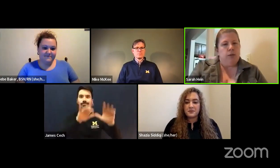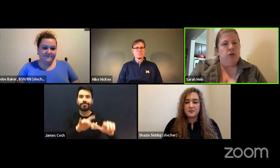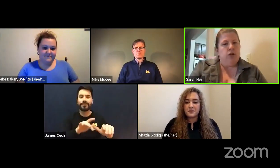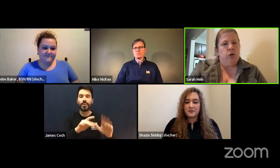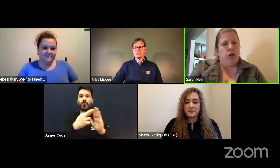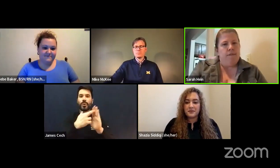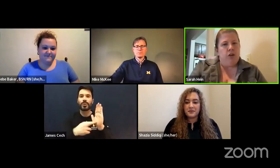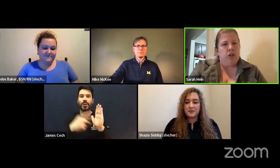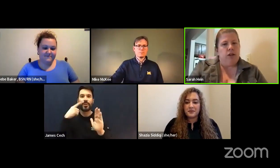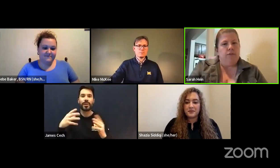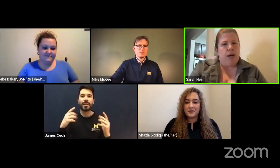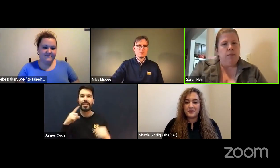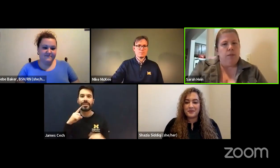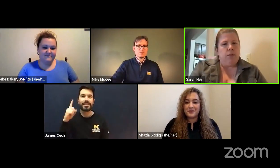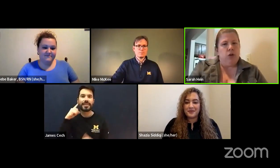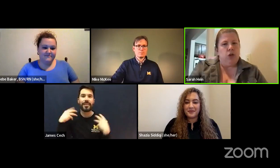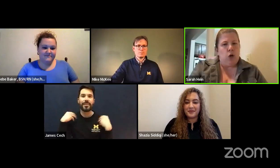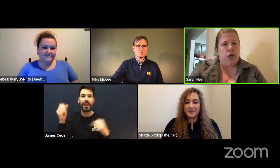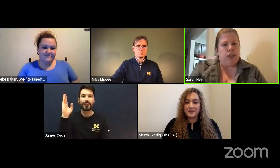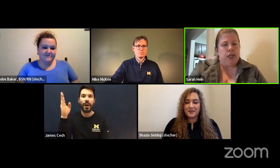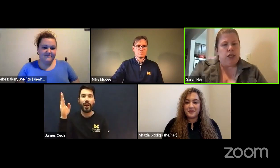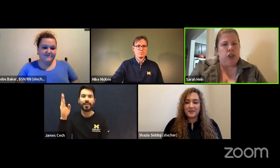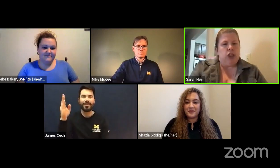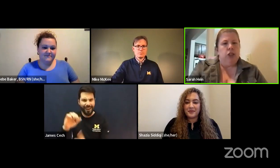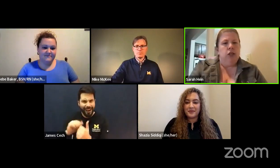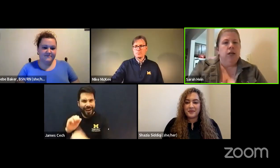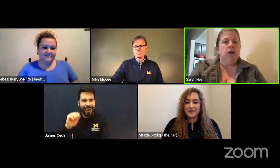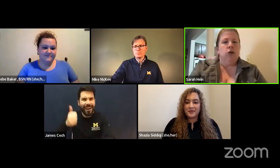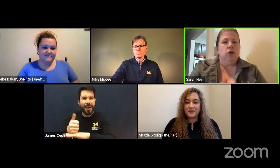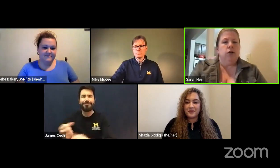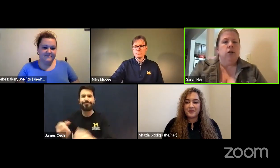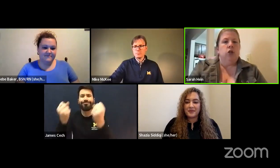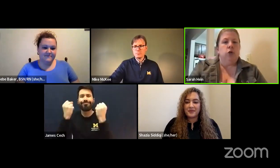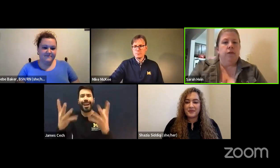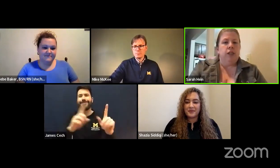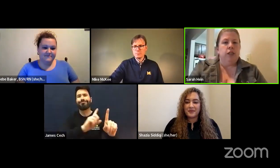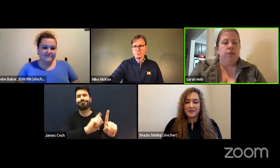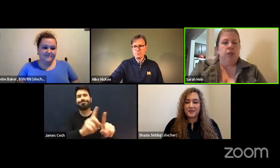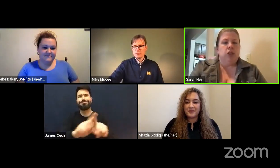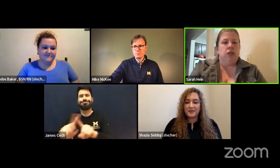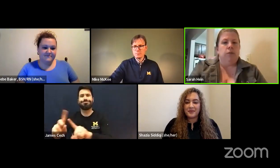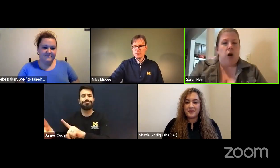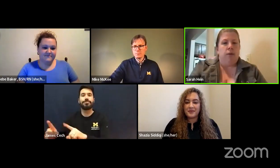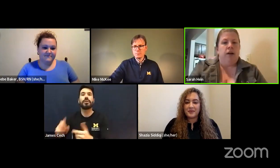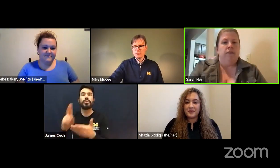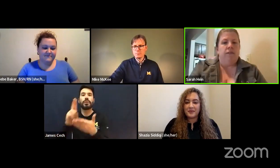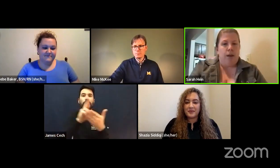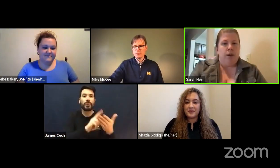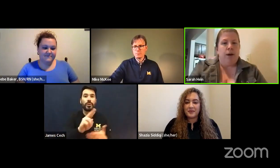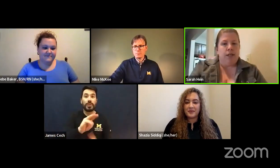possible through the effort of many people and organizations, including the University of Michigan Department of Family